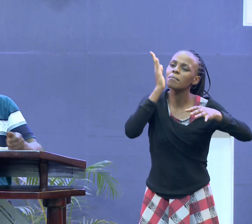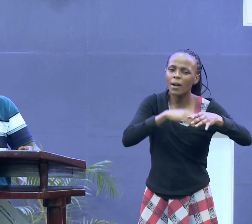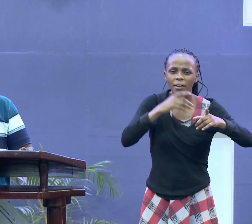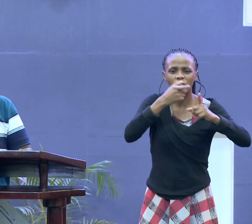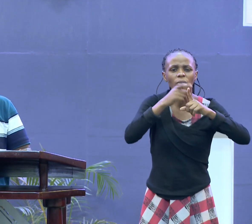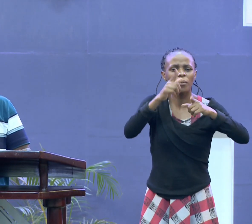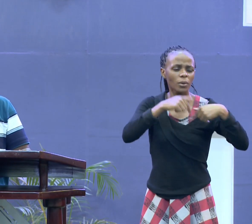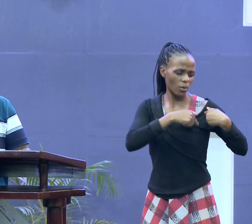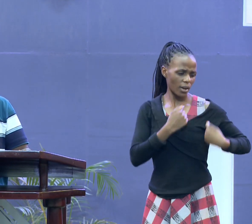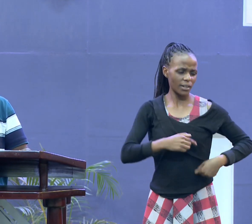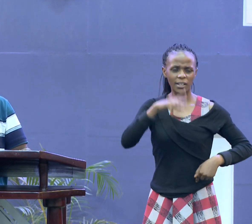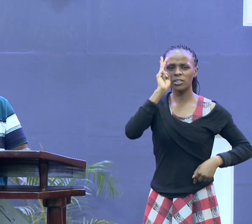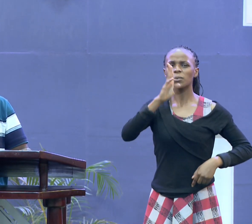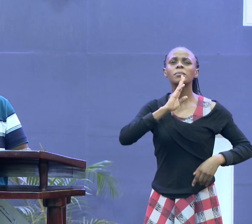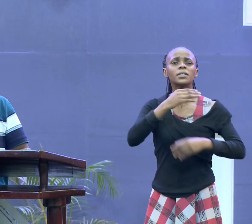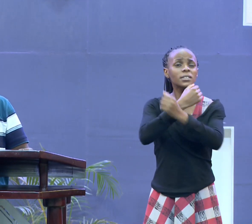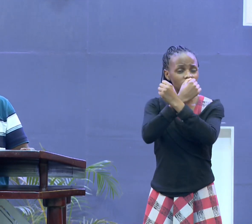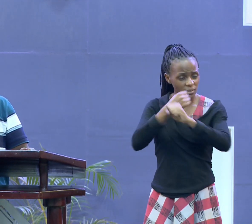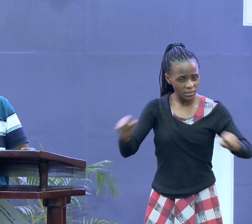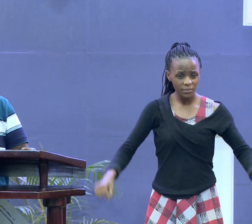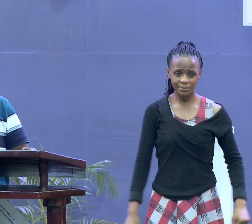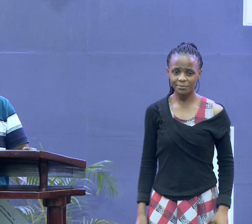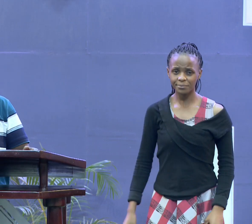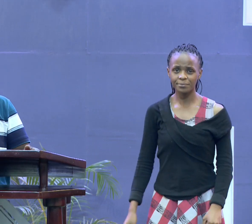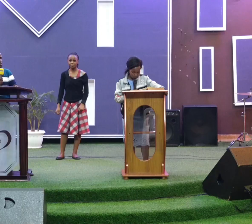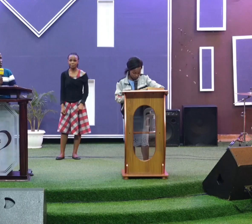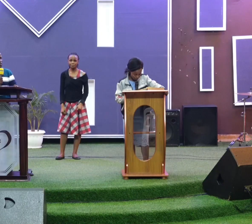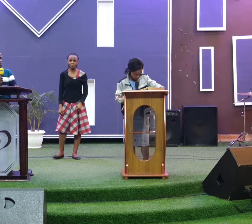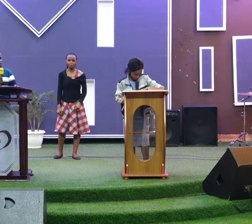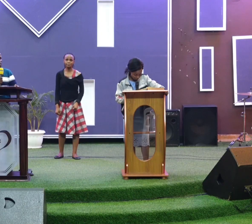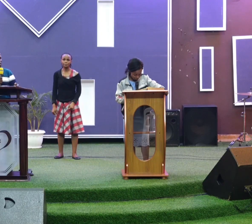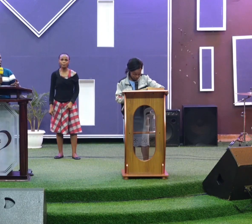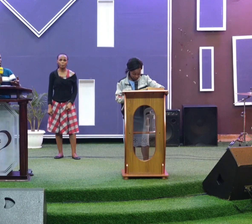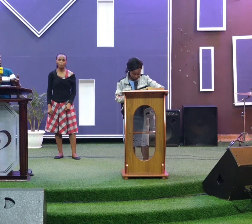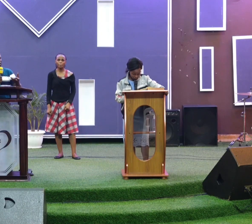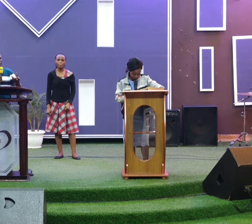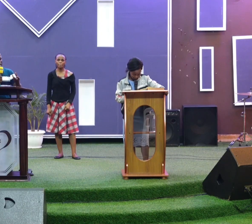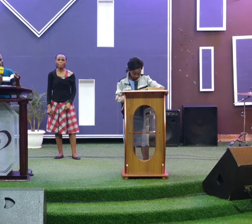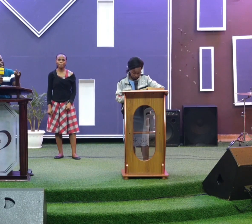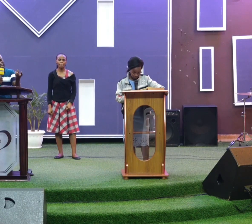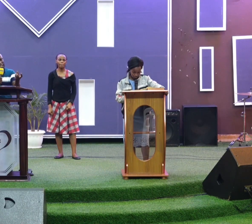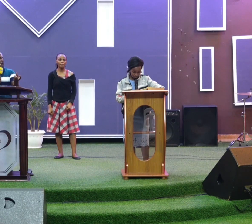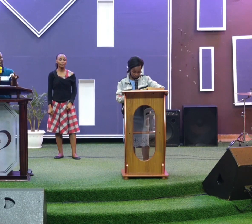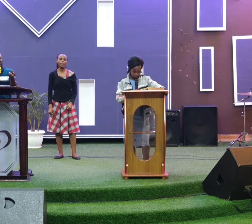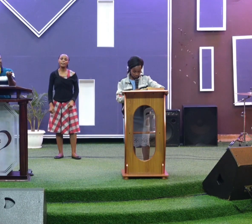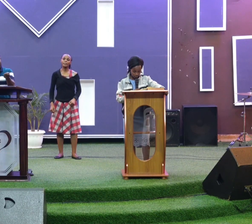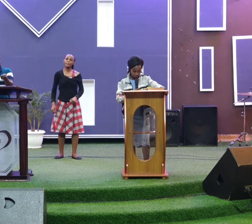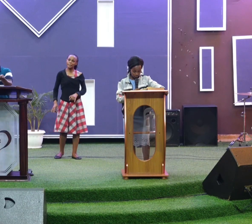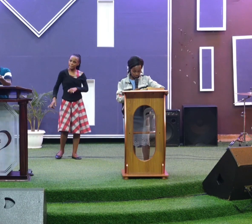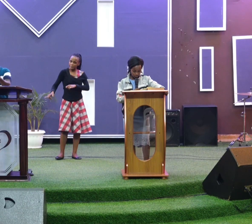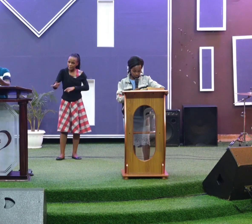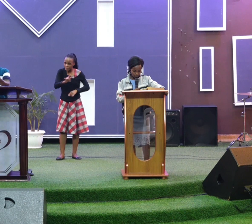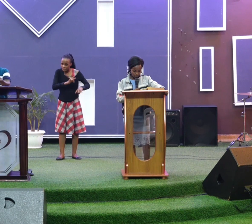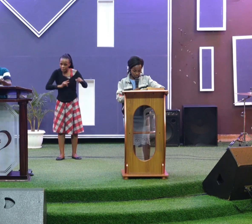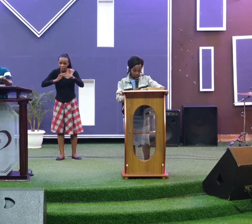saved. Yeremia nyakuminanya chijawa bulungi nagamba nti munongo so byo buli mitima jamwe munalokolebwa. Cleanse the evil